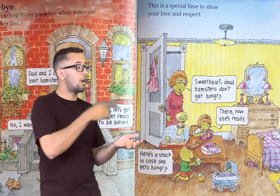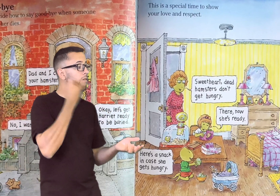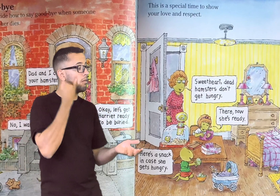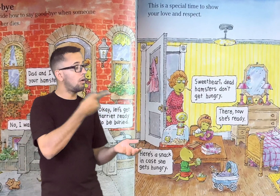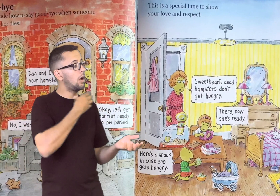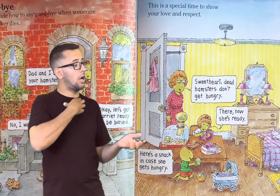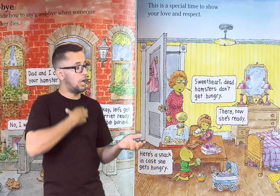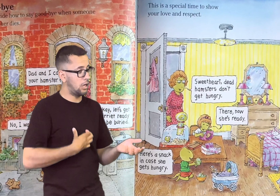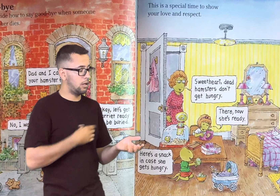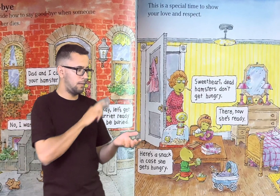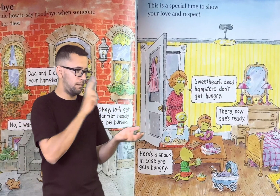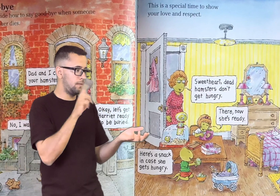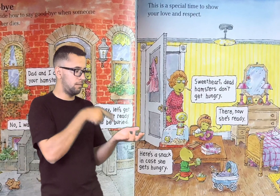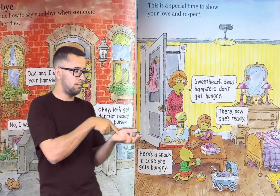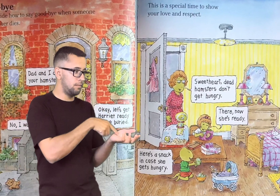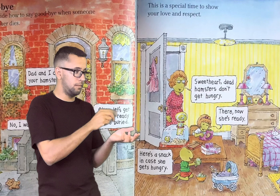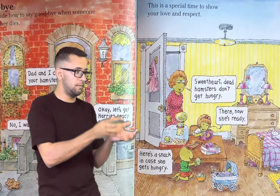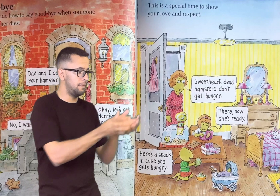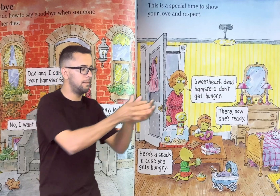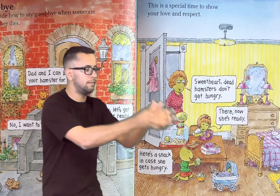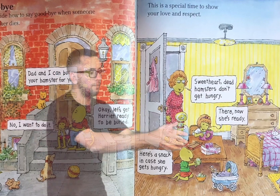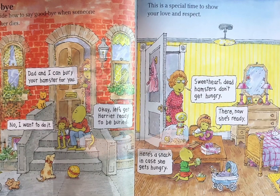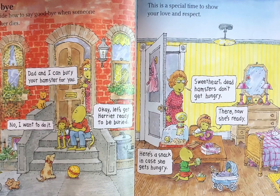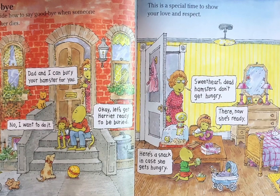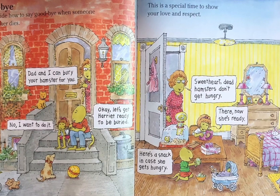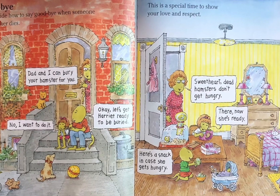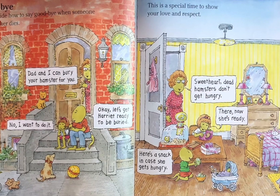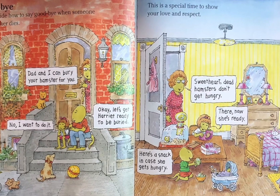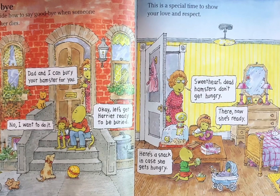Here's a snack in case she gets hungry.